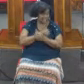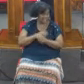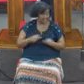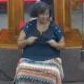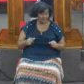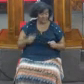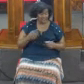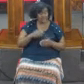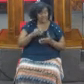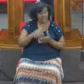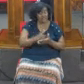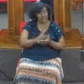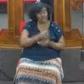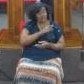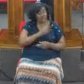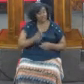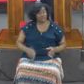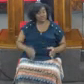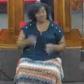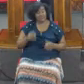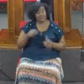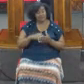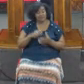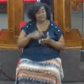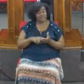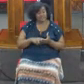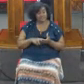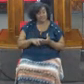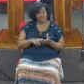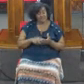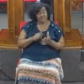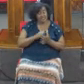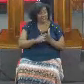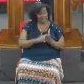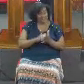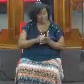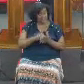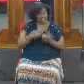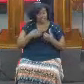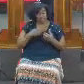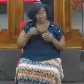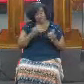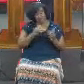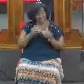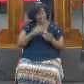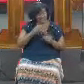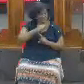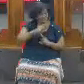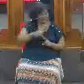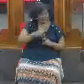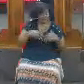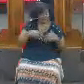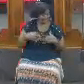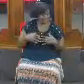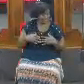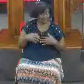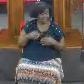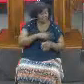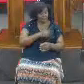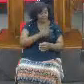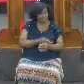is a new Christians of the ages have had to battle the situation of fear and